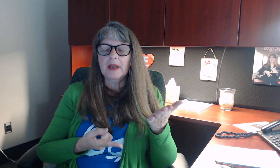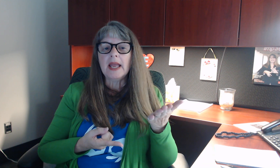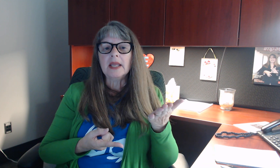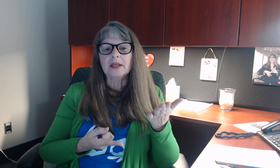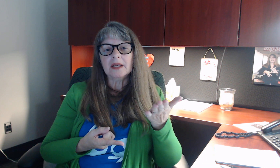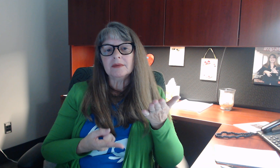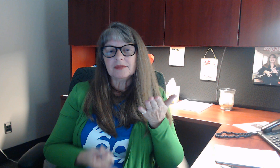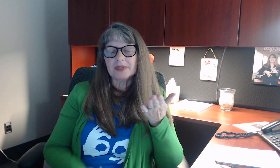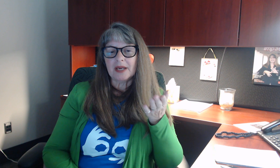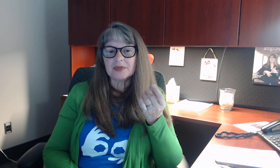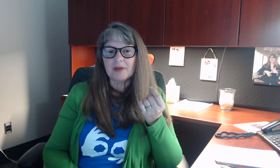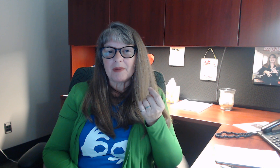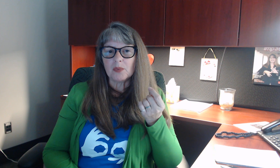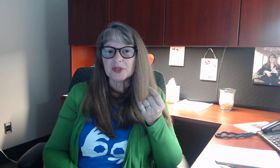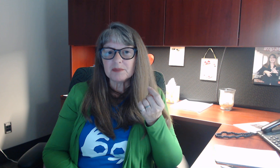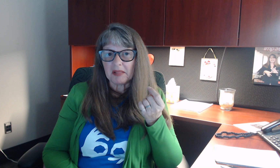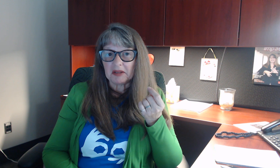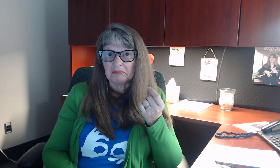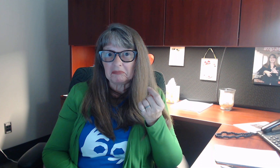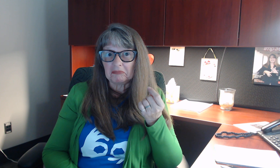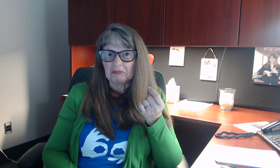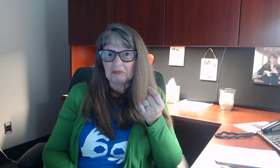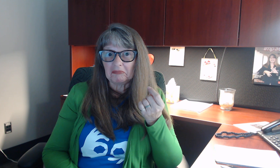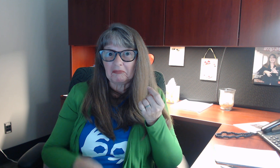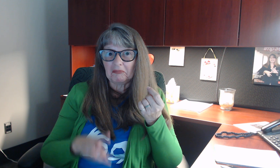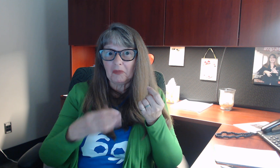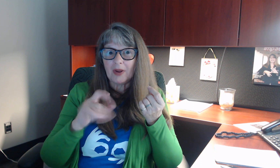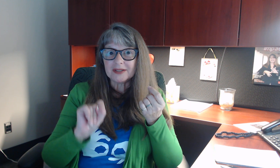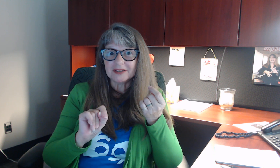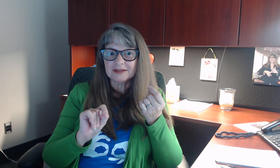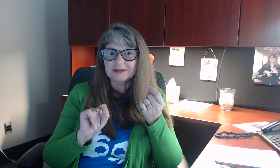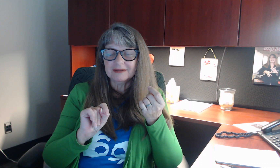And a lot of times deaf people will spell it. What?